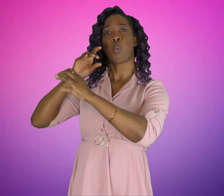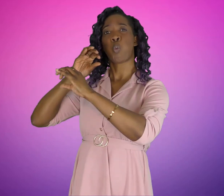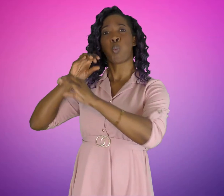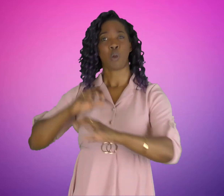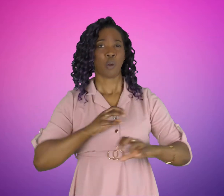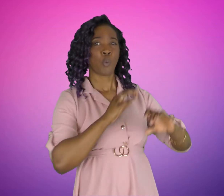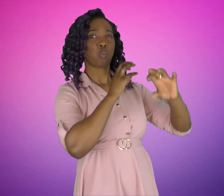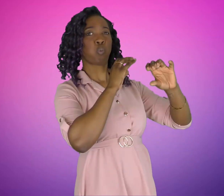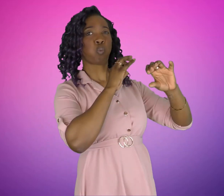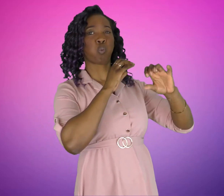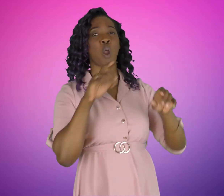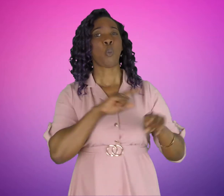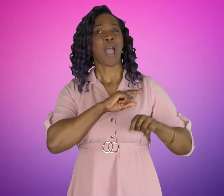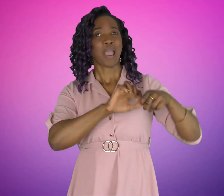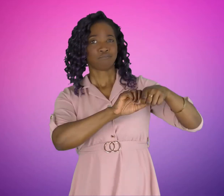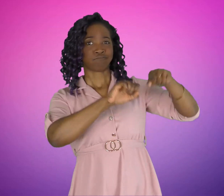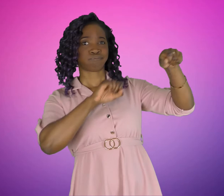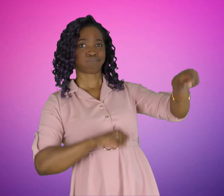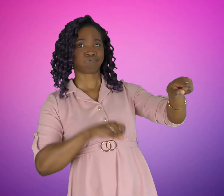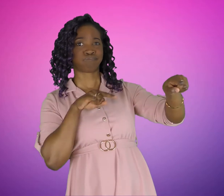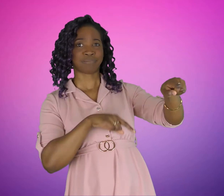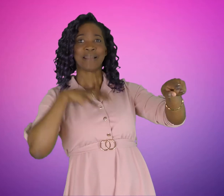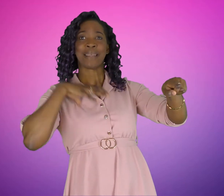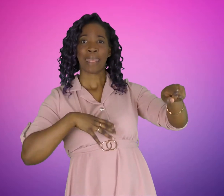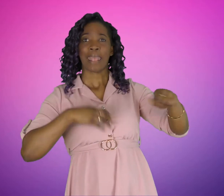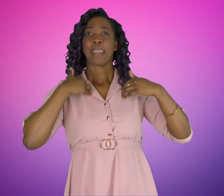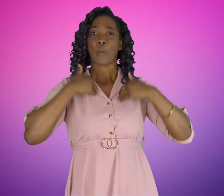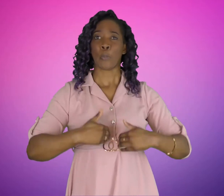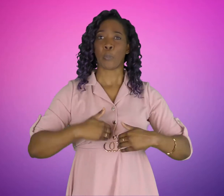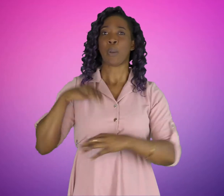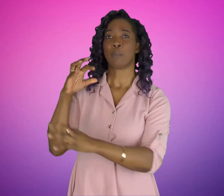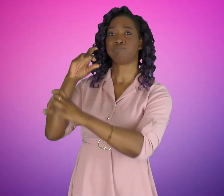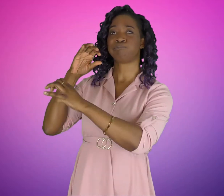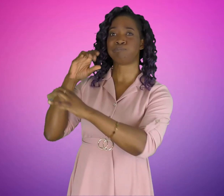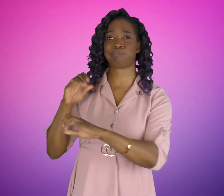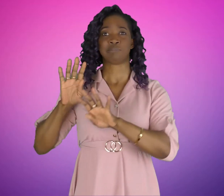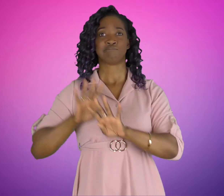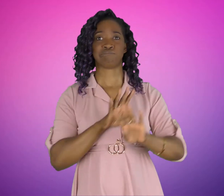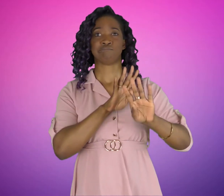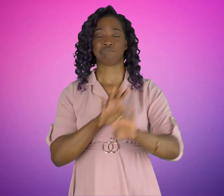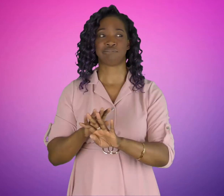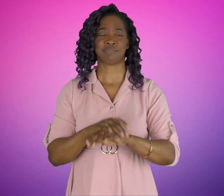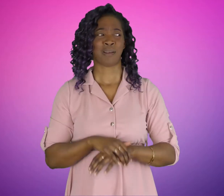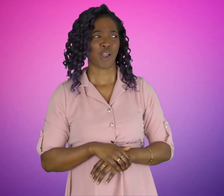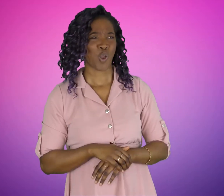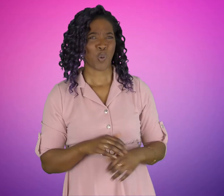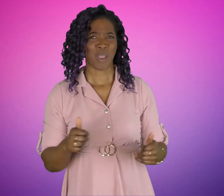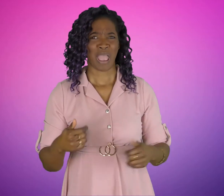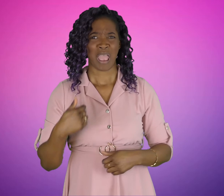and ceremony, pomp, pomp and ceremony. By ancient decree it is necessary to have pomp and